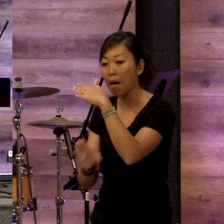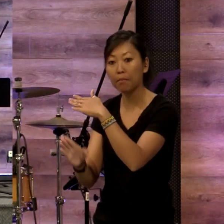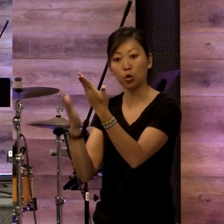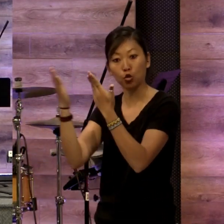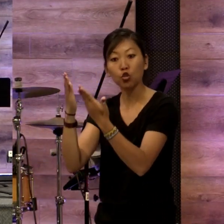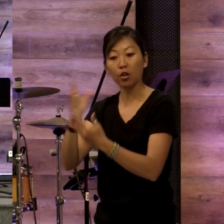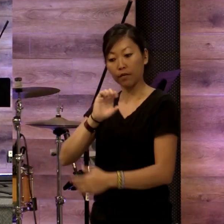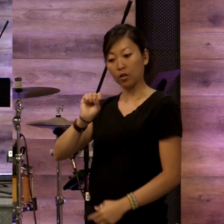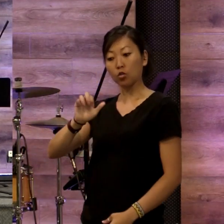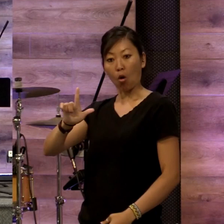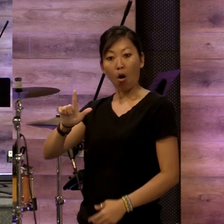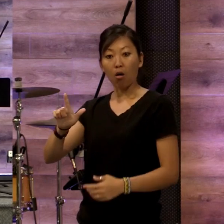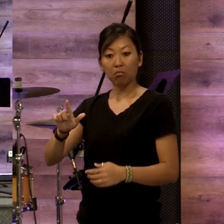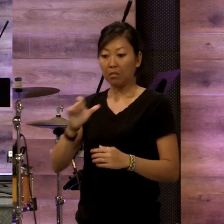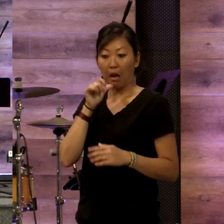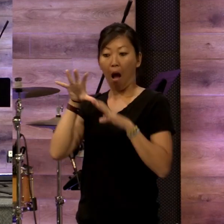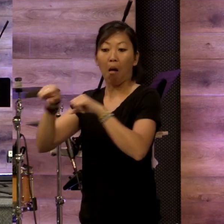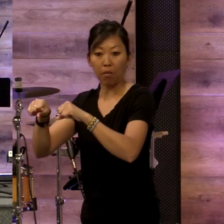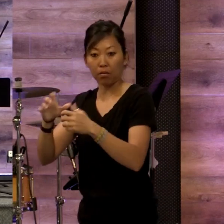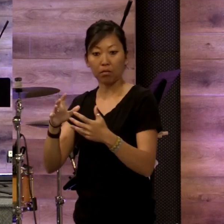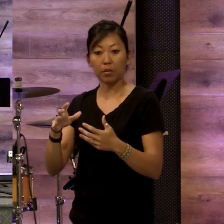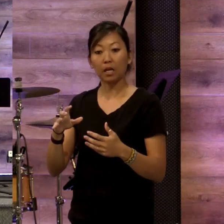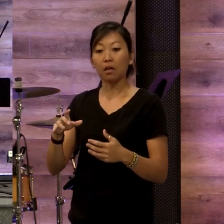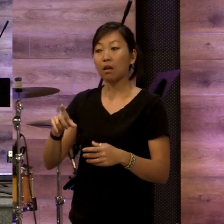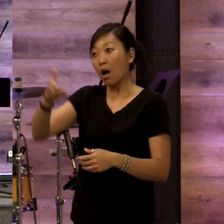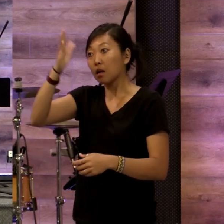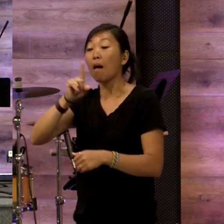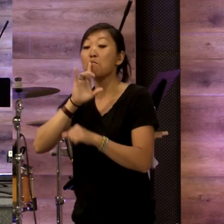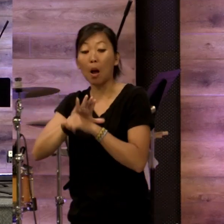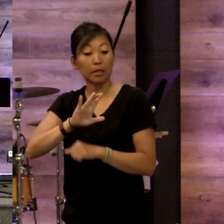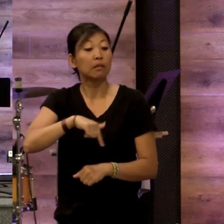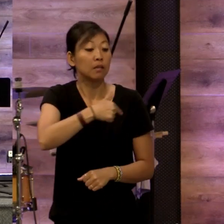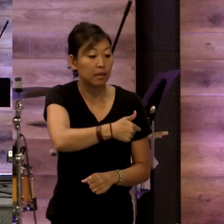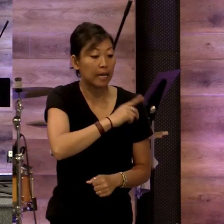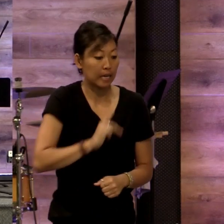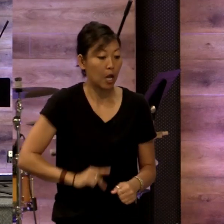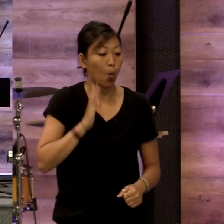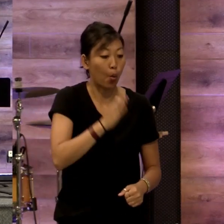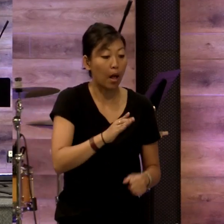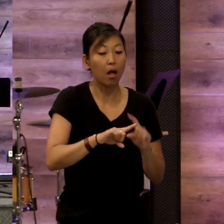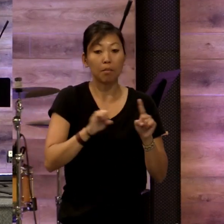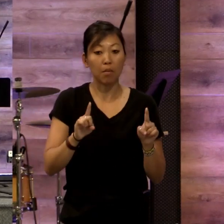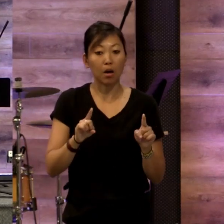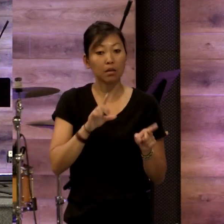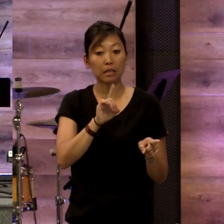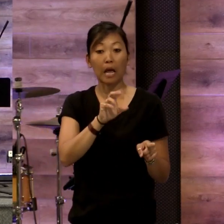subject at every turn, Saul sees him as a threat and wants to kill him.